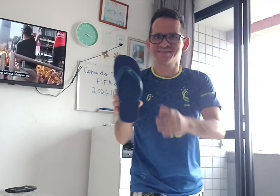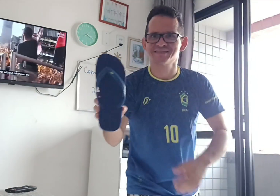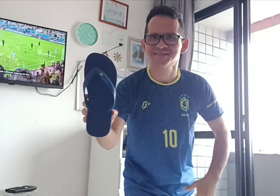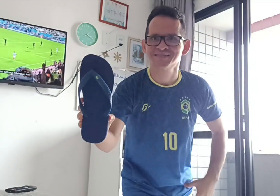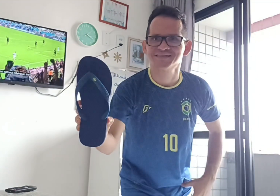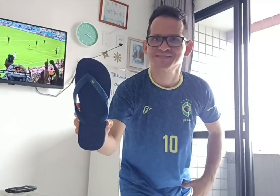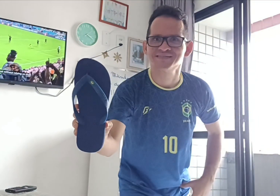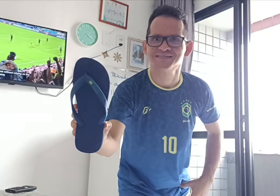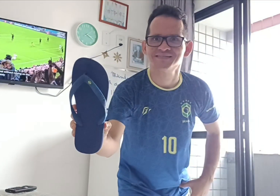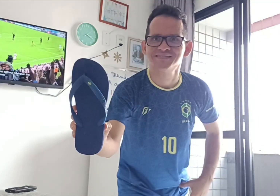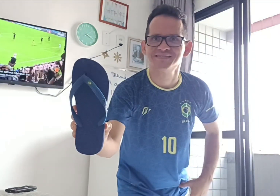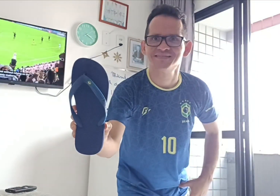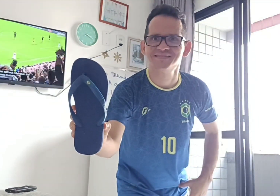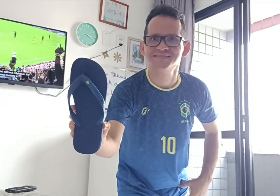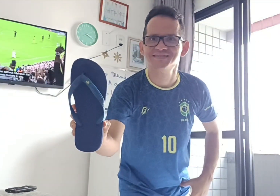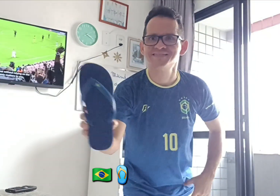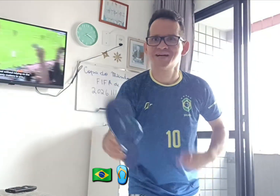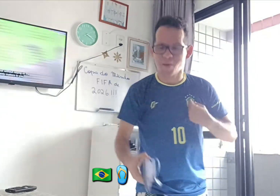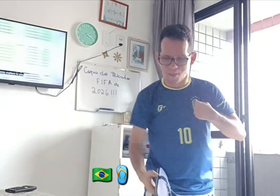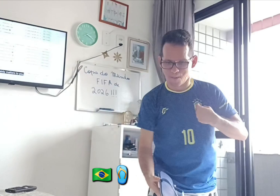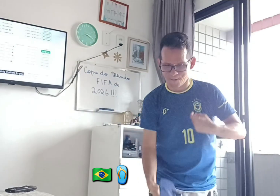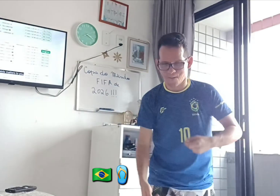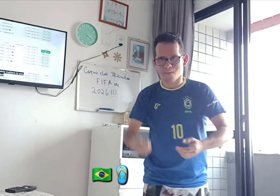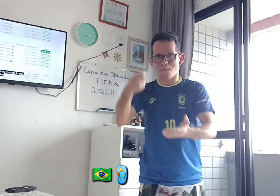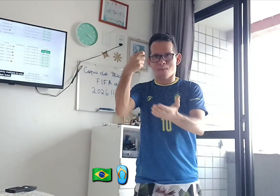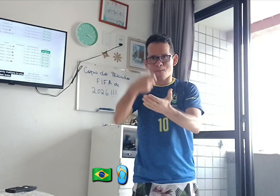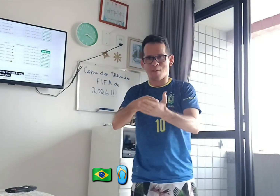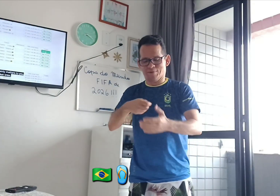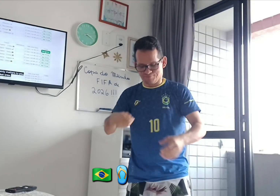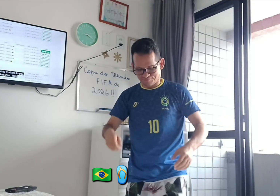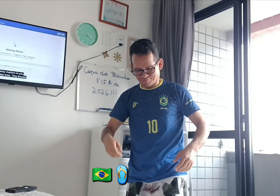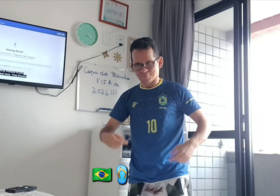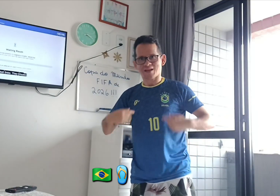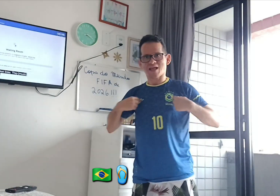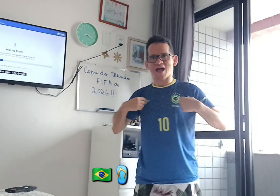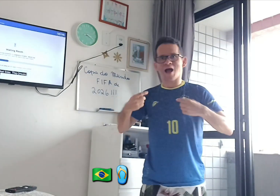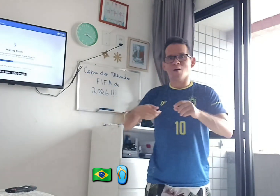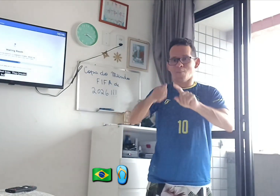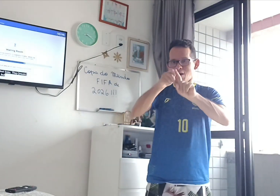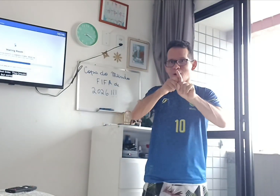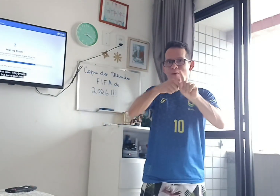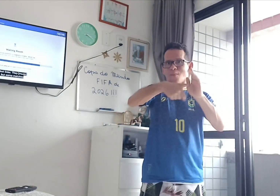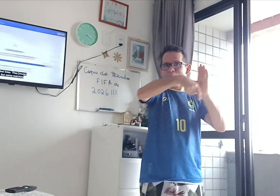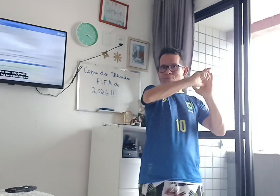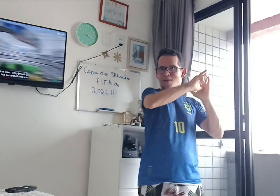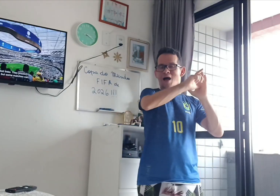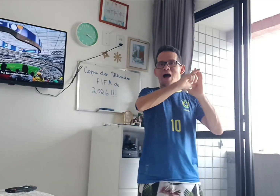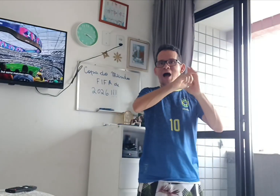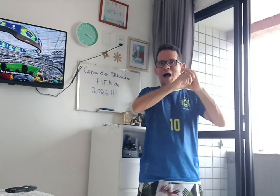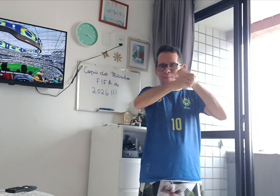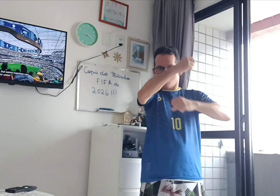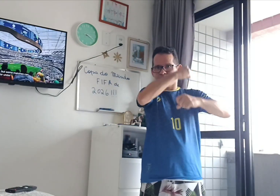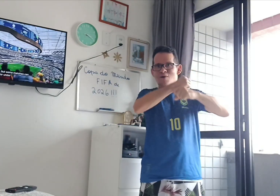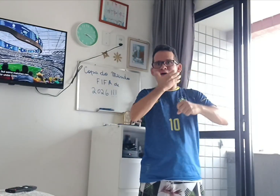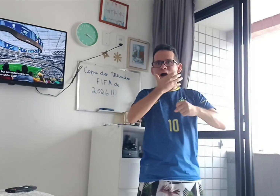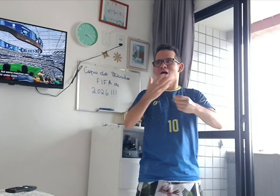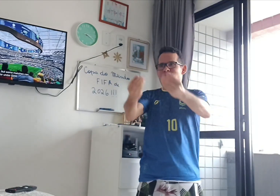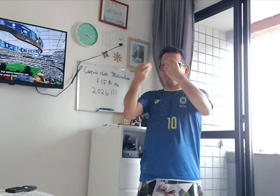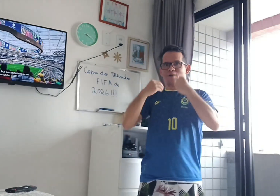lottery. If certainty matters to you, explore the ticket links. They may be pricey, but some matches can still be found for under $200 if you